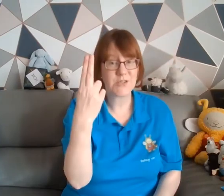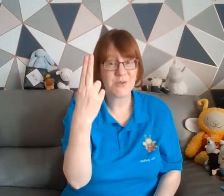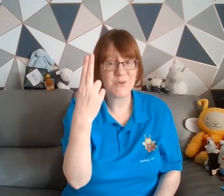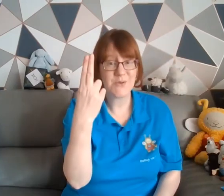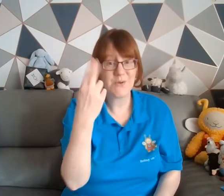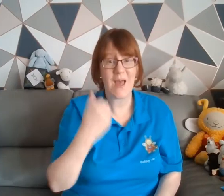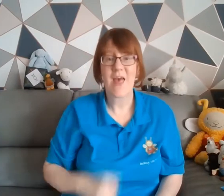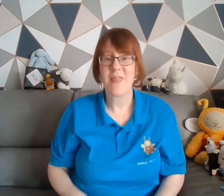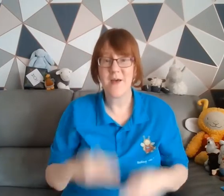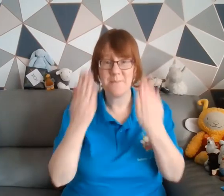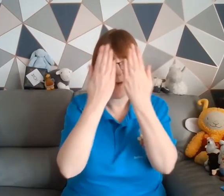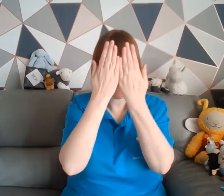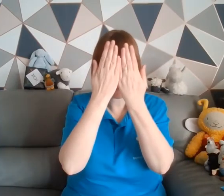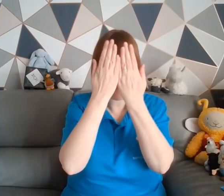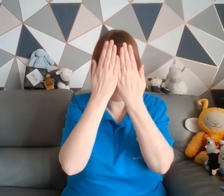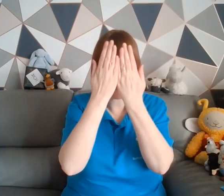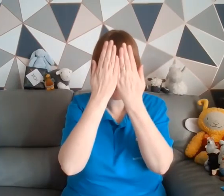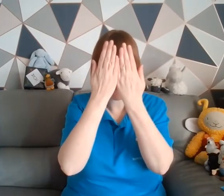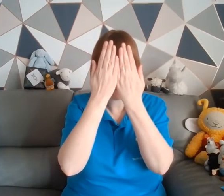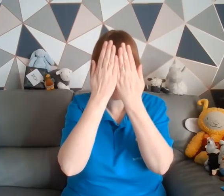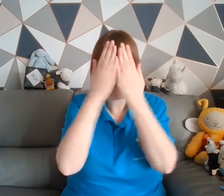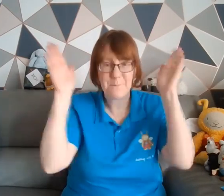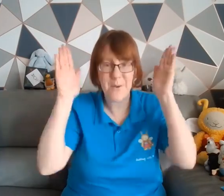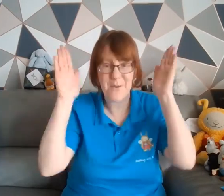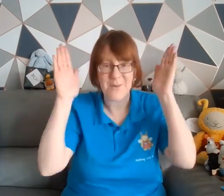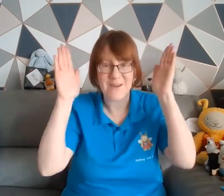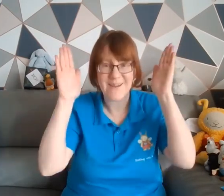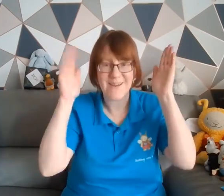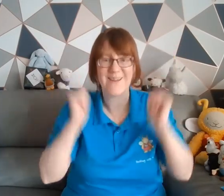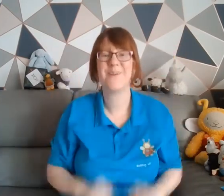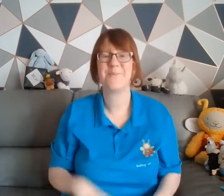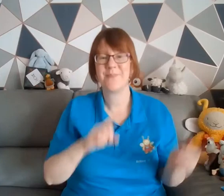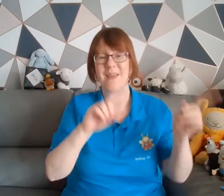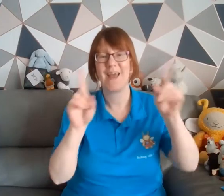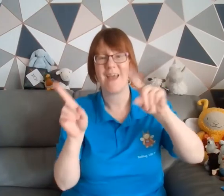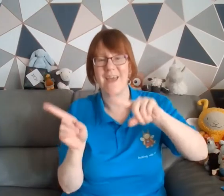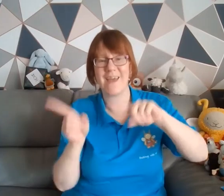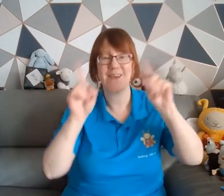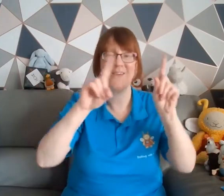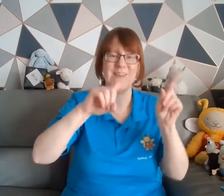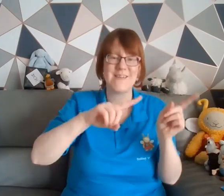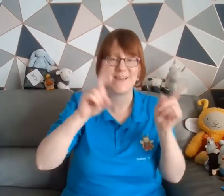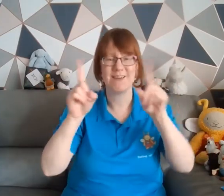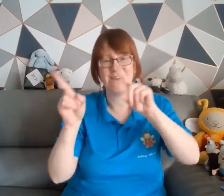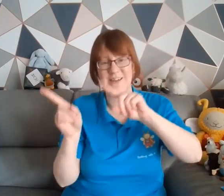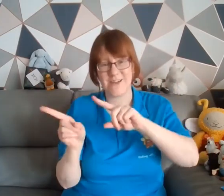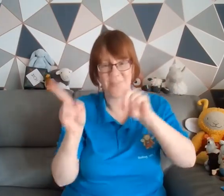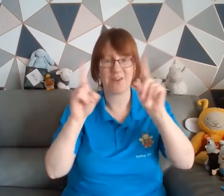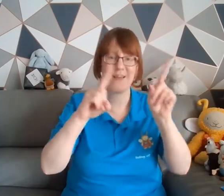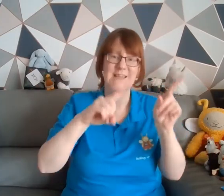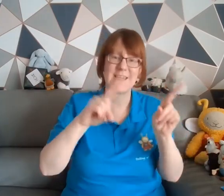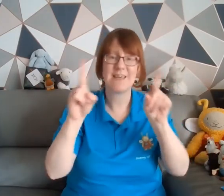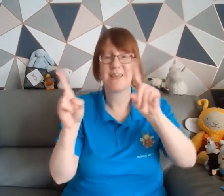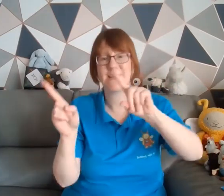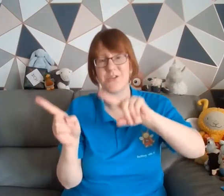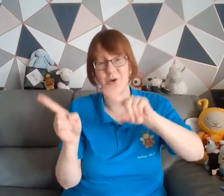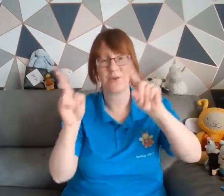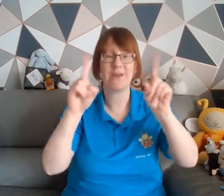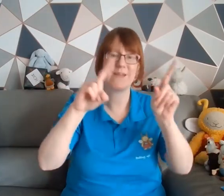two, the mouse said, boo! Hickory dickory dock, tick tock,